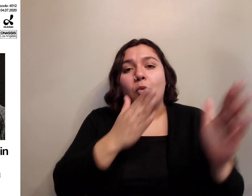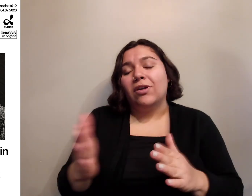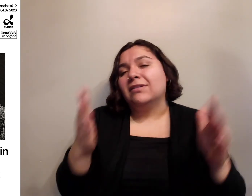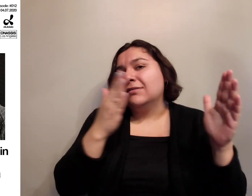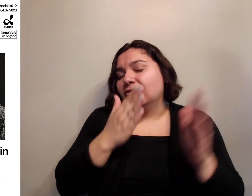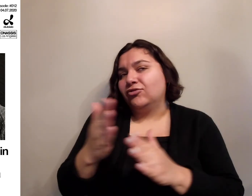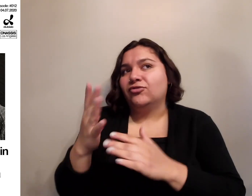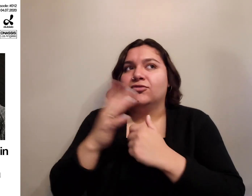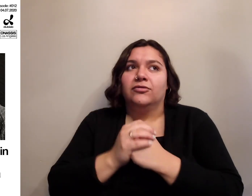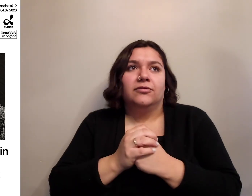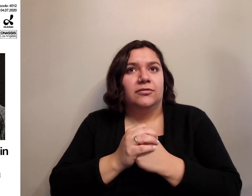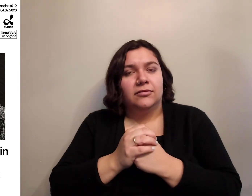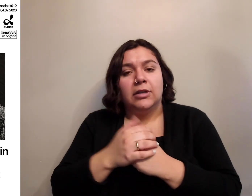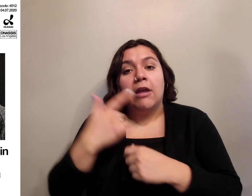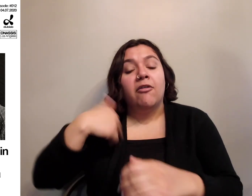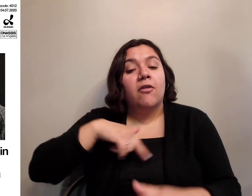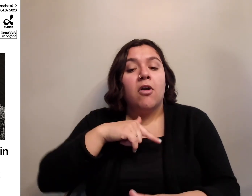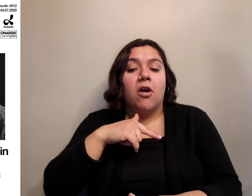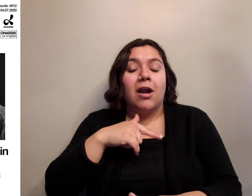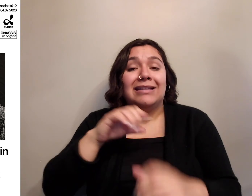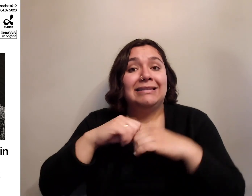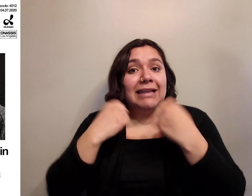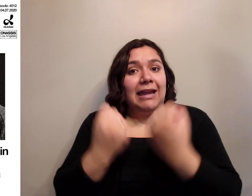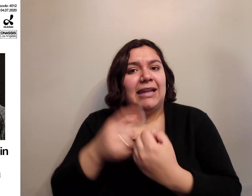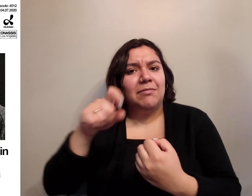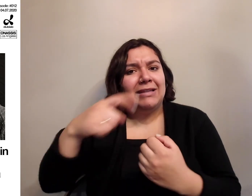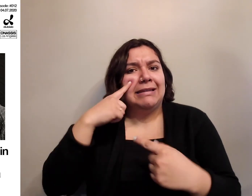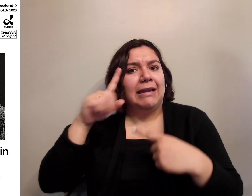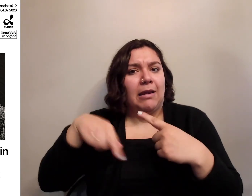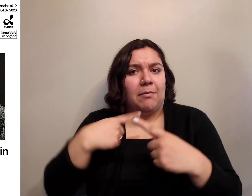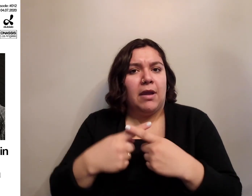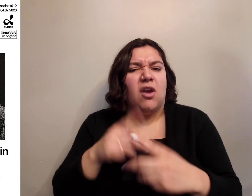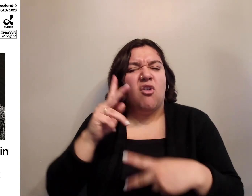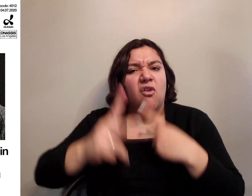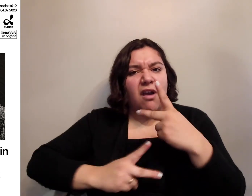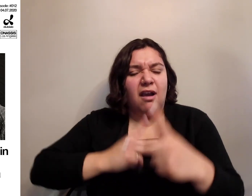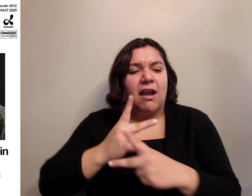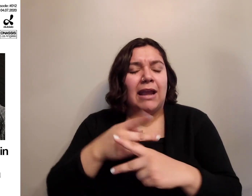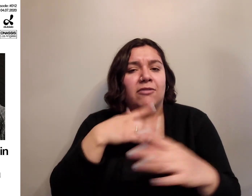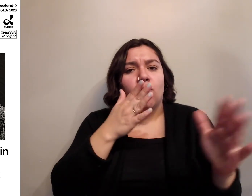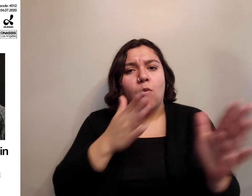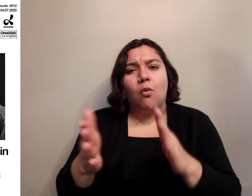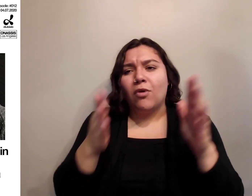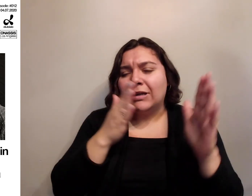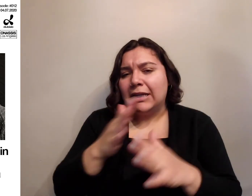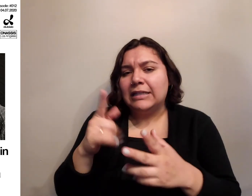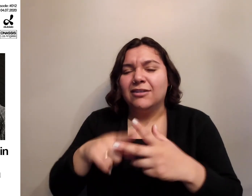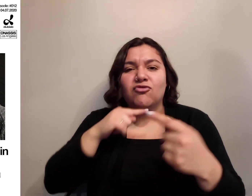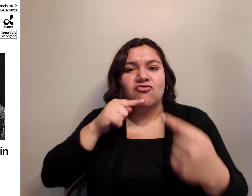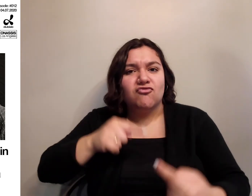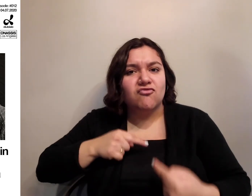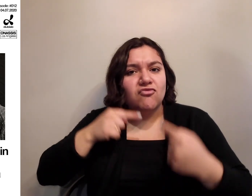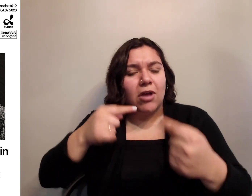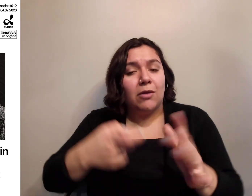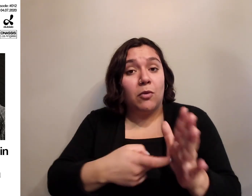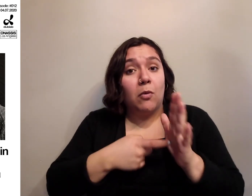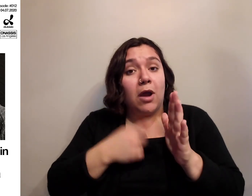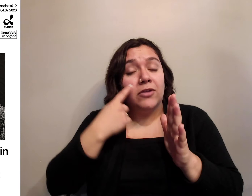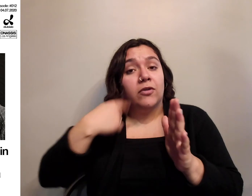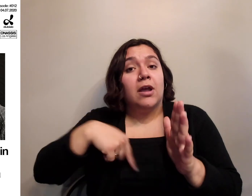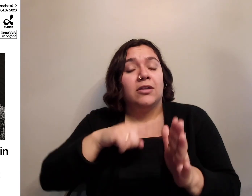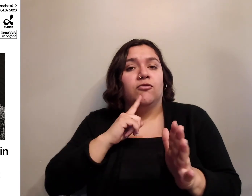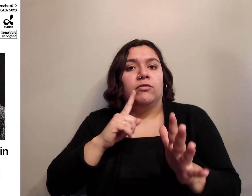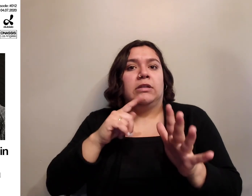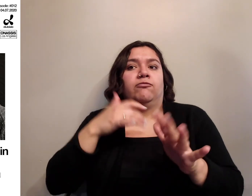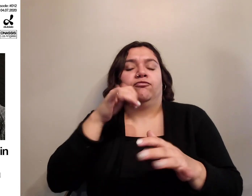organization of our society, and what kind of organizing and struggle it will take to